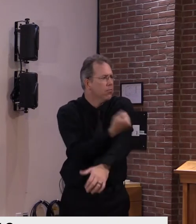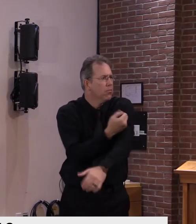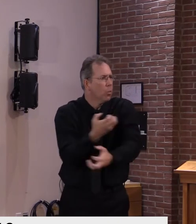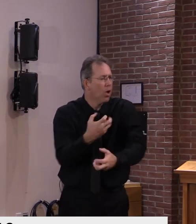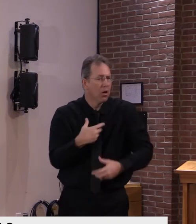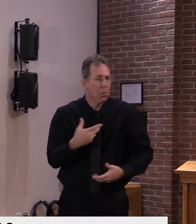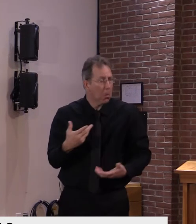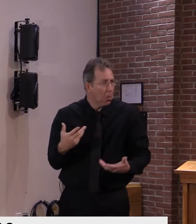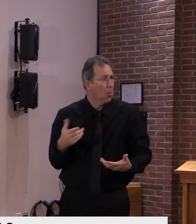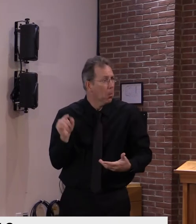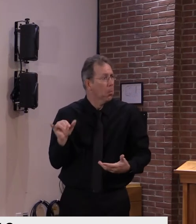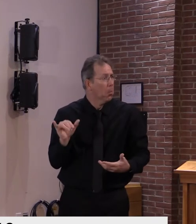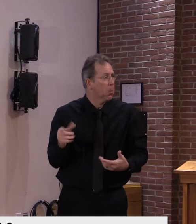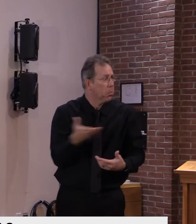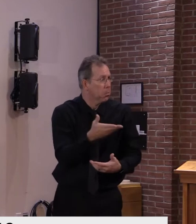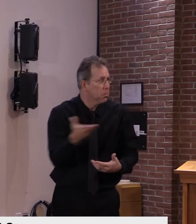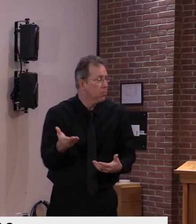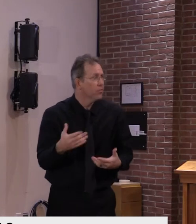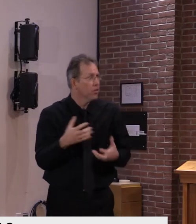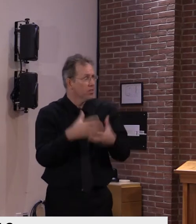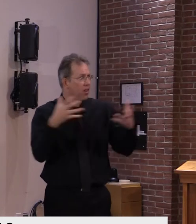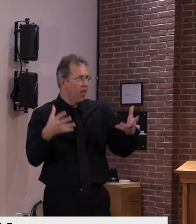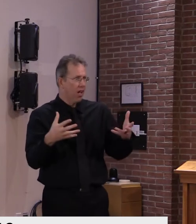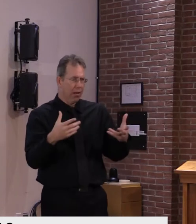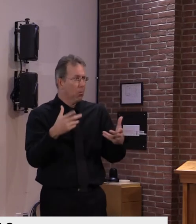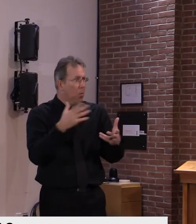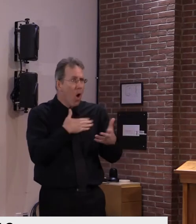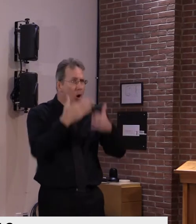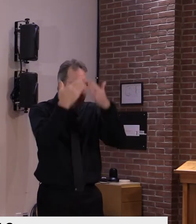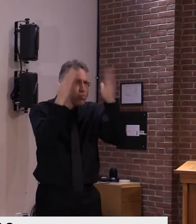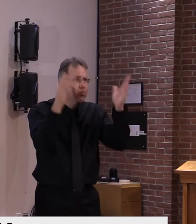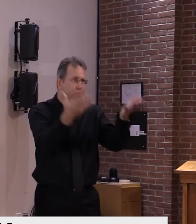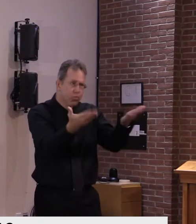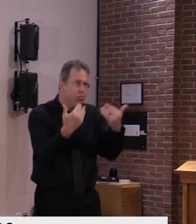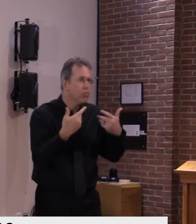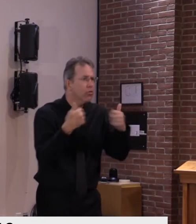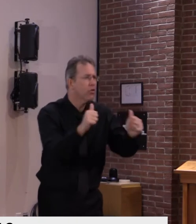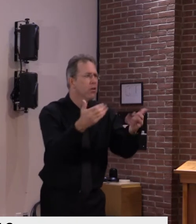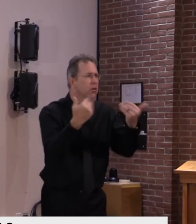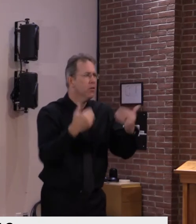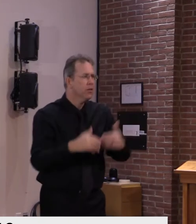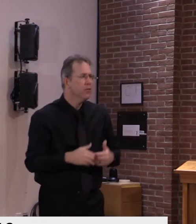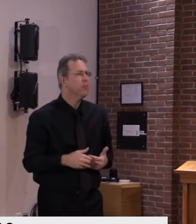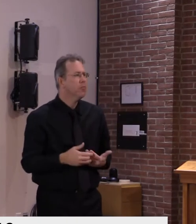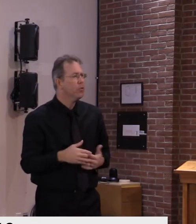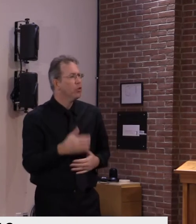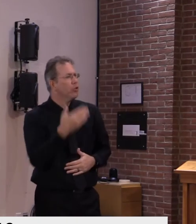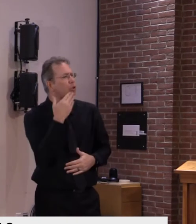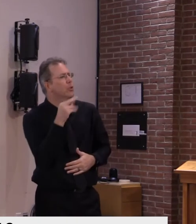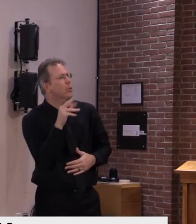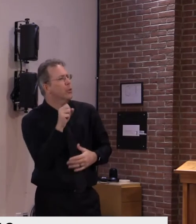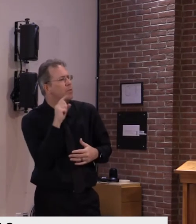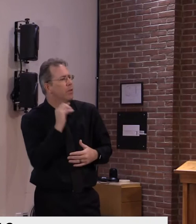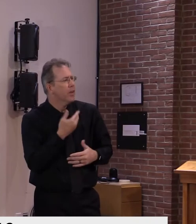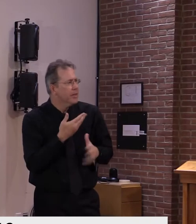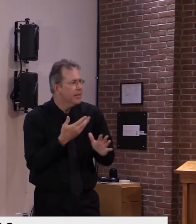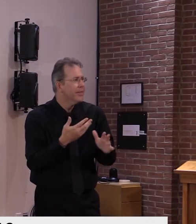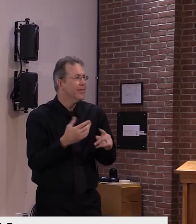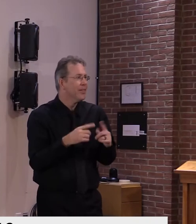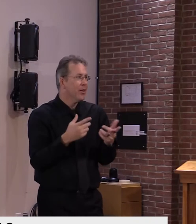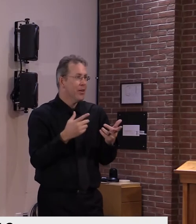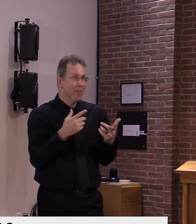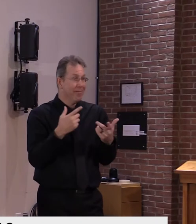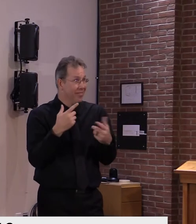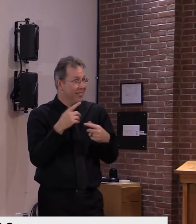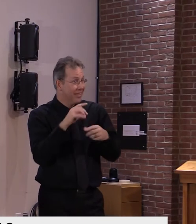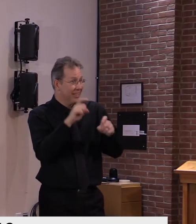phenomenal because they don't even know anything about the vaccine yet. They've had a few news reports talking about 90% effectiveness and what have you. But in terms